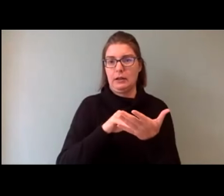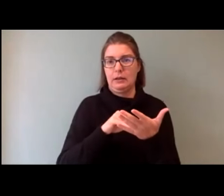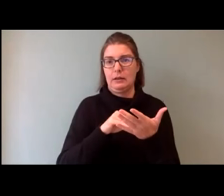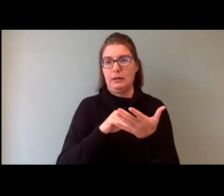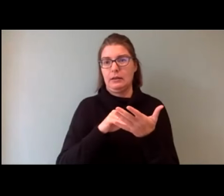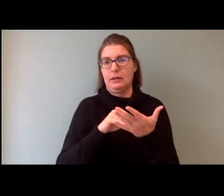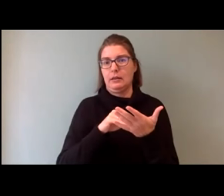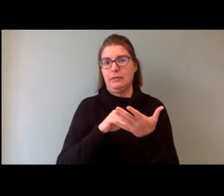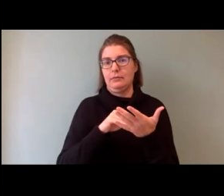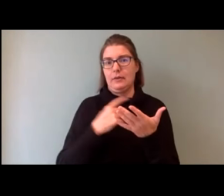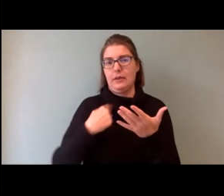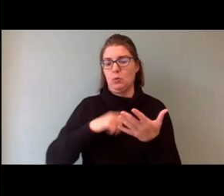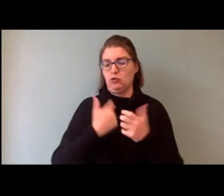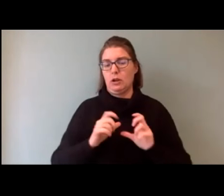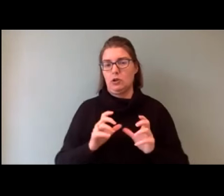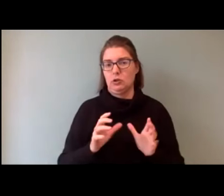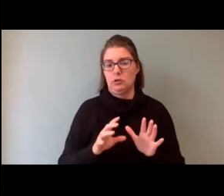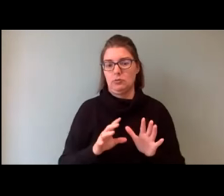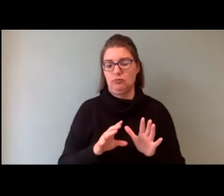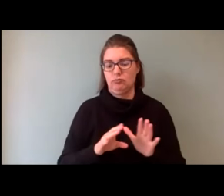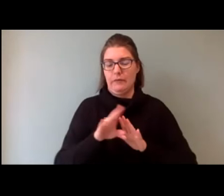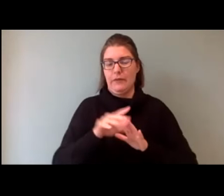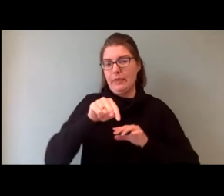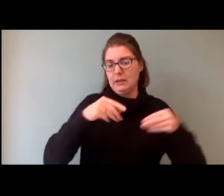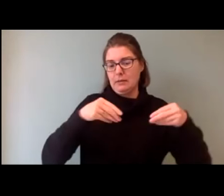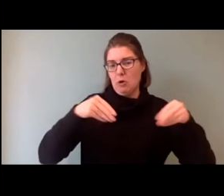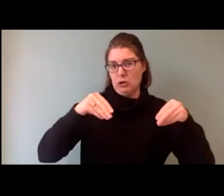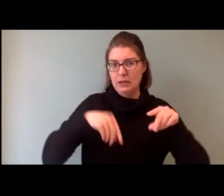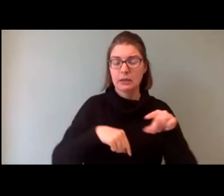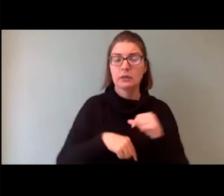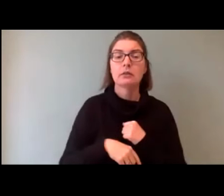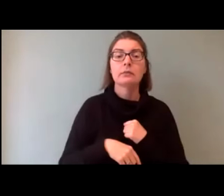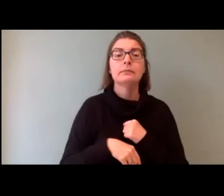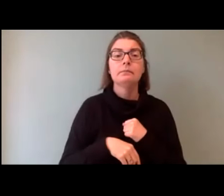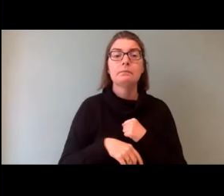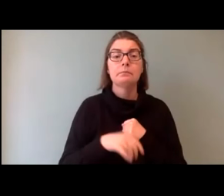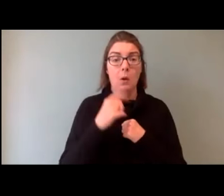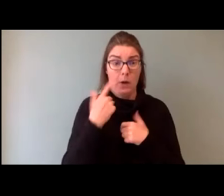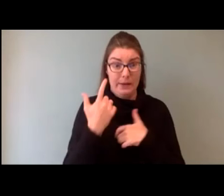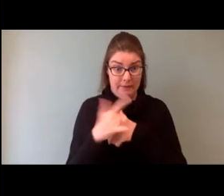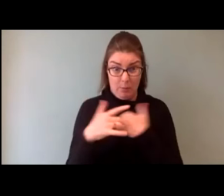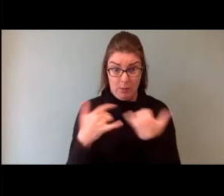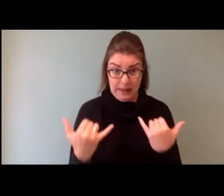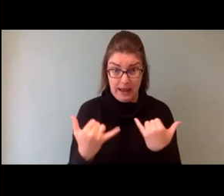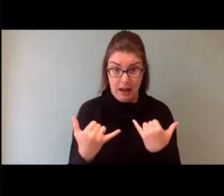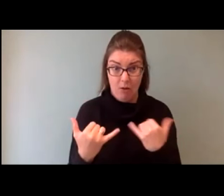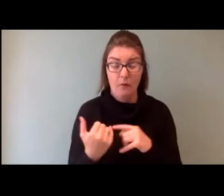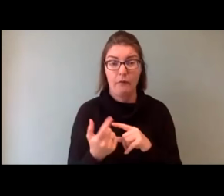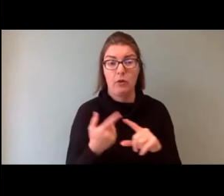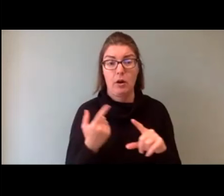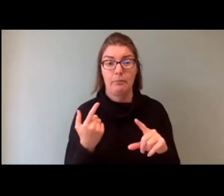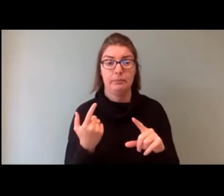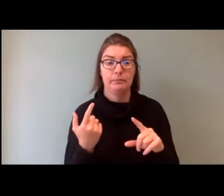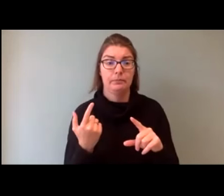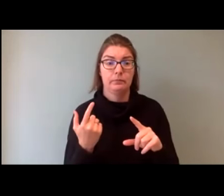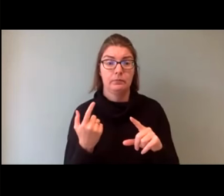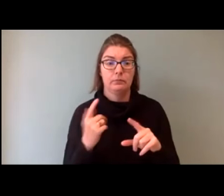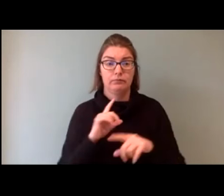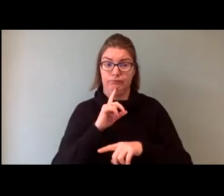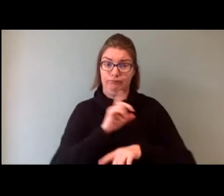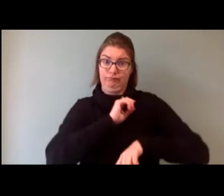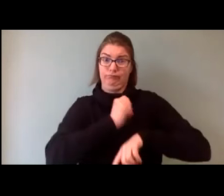to sort of create within this market. But if we're saying what's available right now, sort of from a well-established